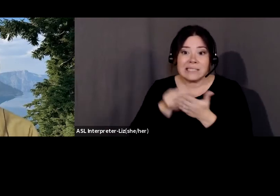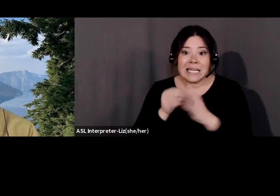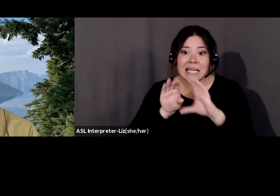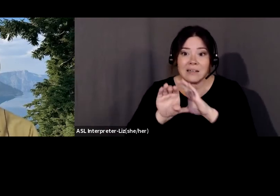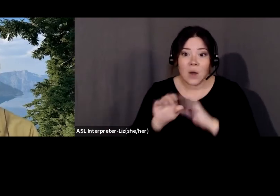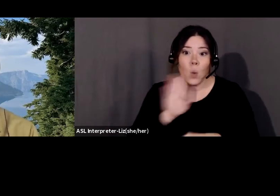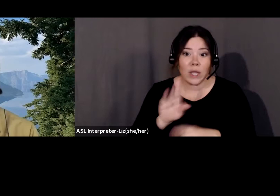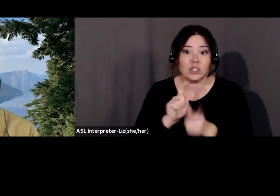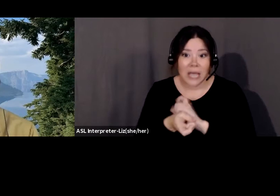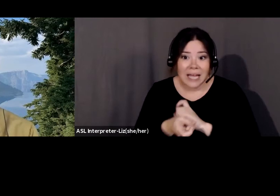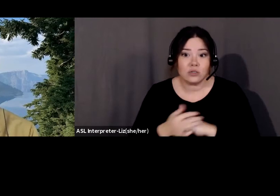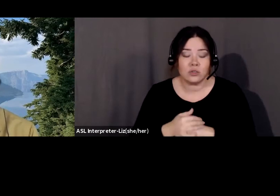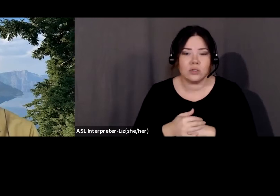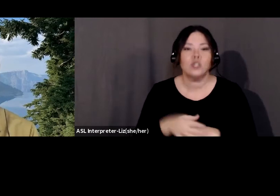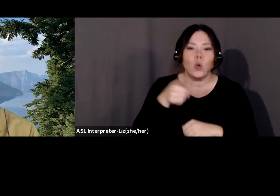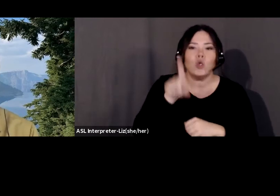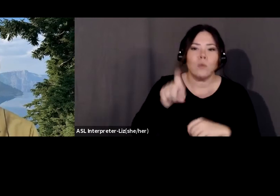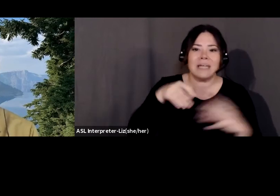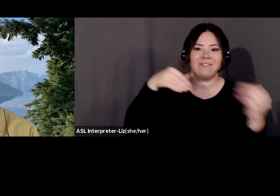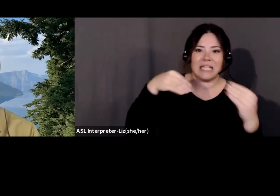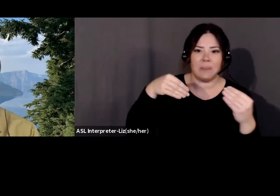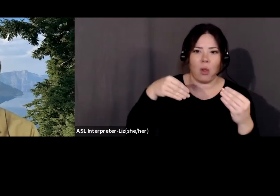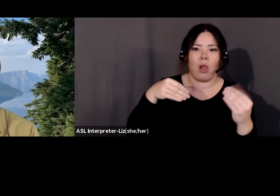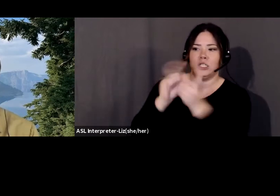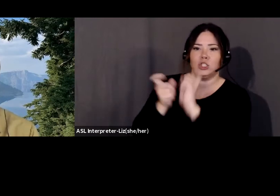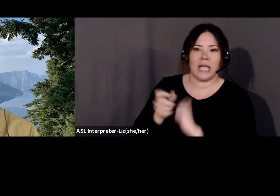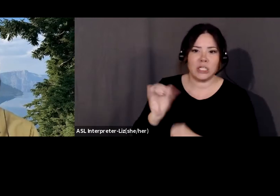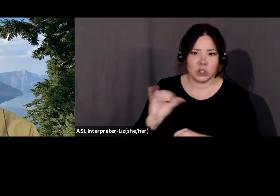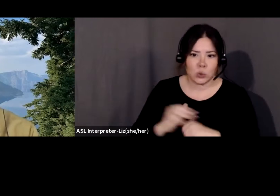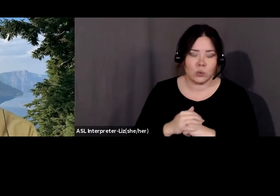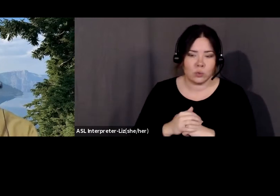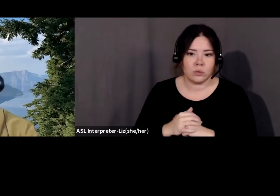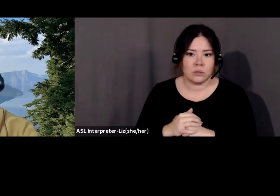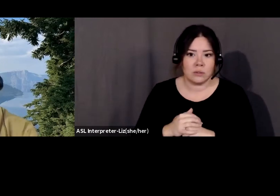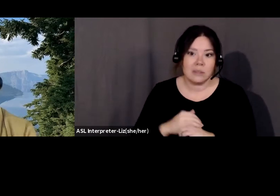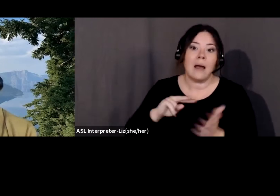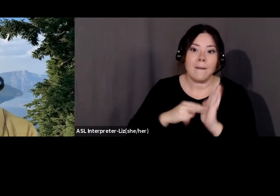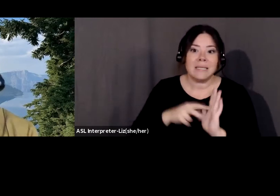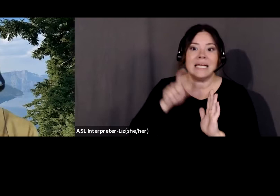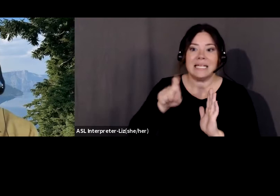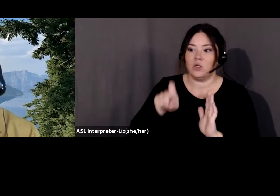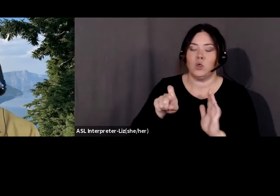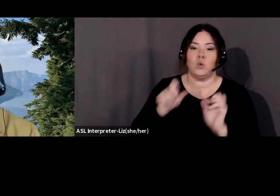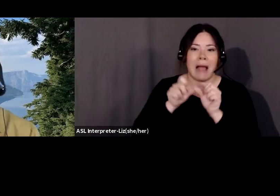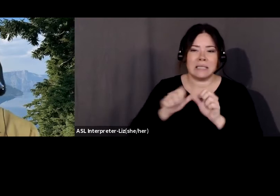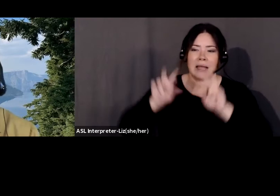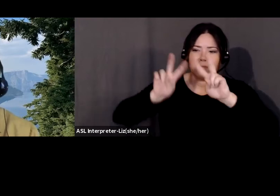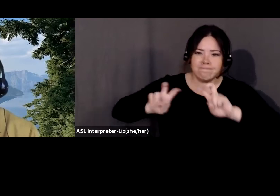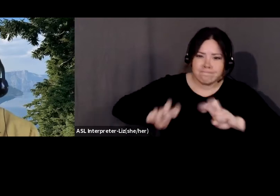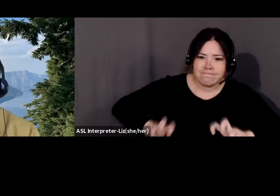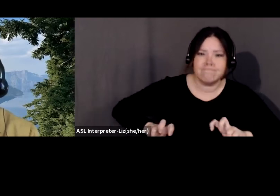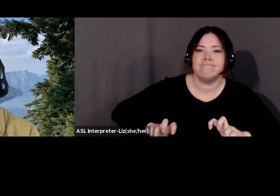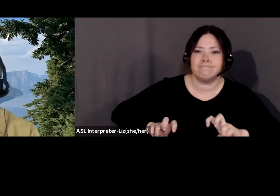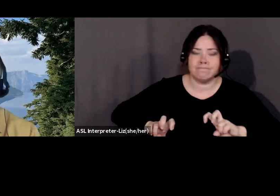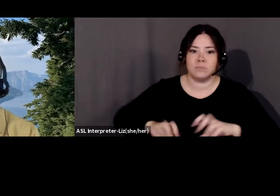be prepared to change with it. And so that requires ongoing evaluation. I realize I'm